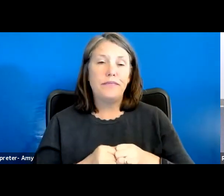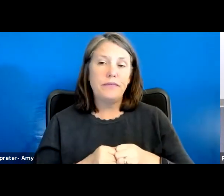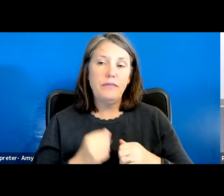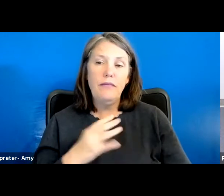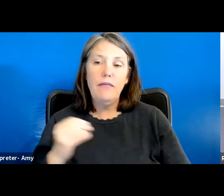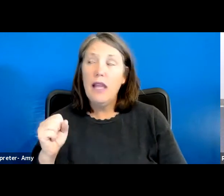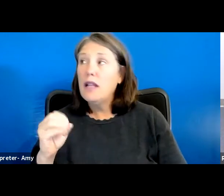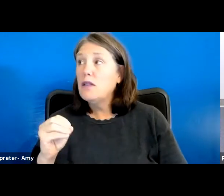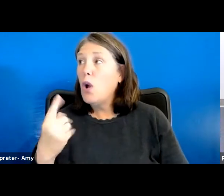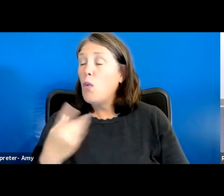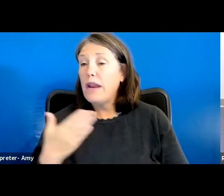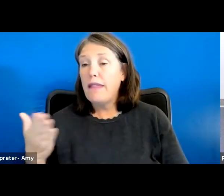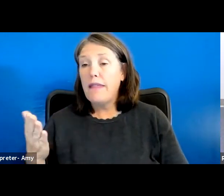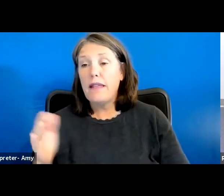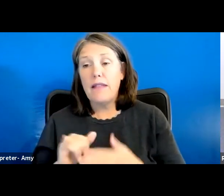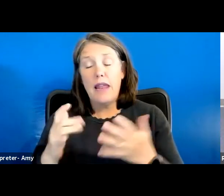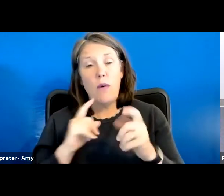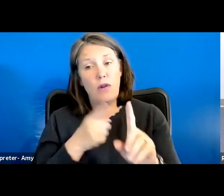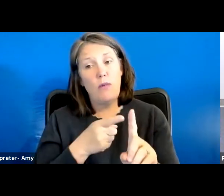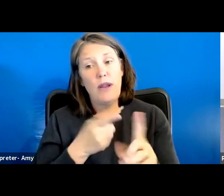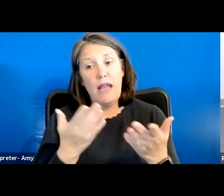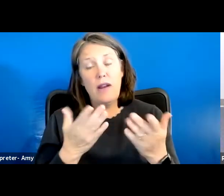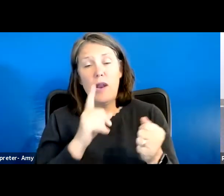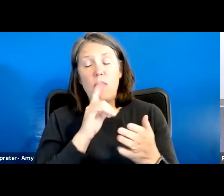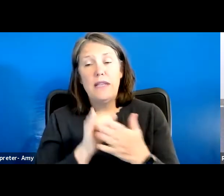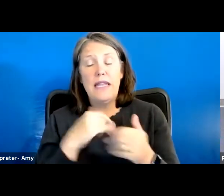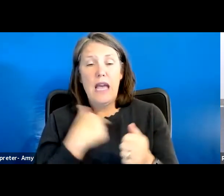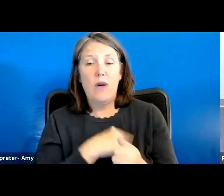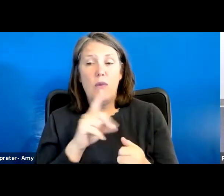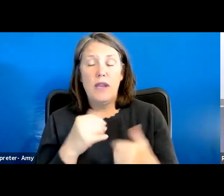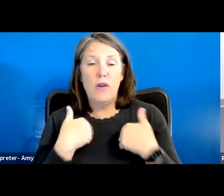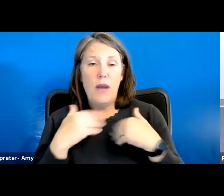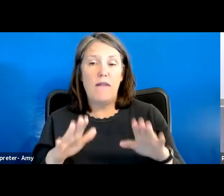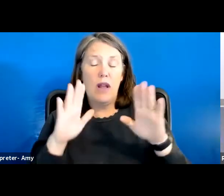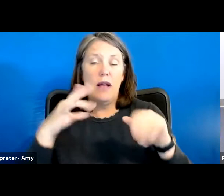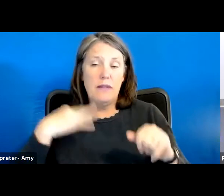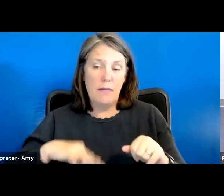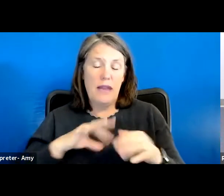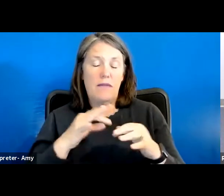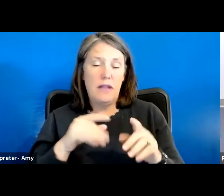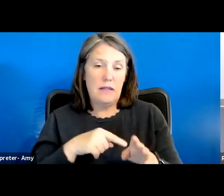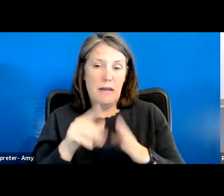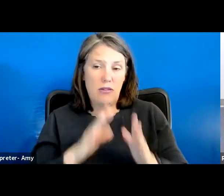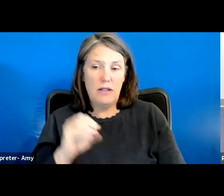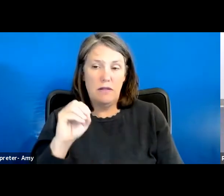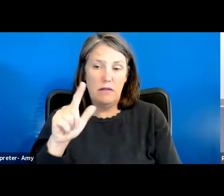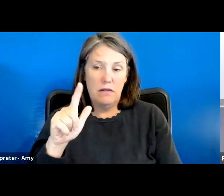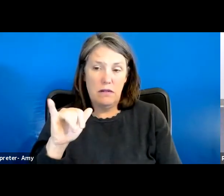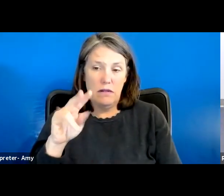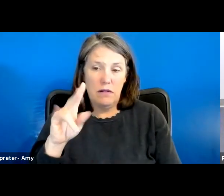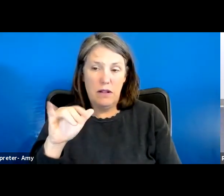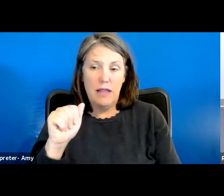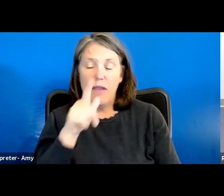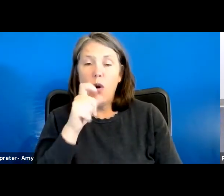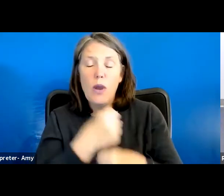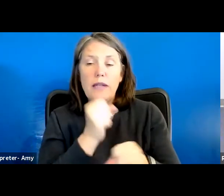And so one of the things that I wanted to point out here was that we do have an awesome benefit specialist, Olivia, who has